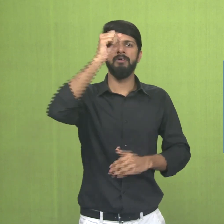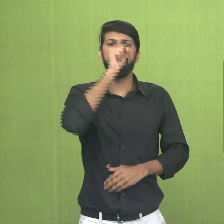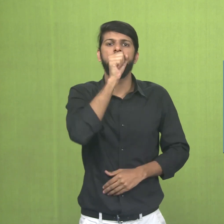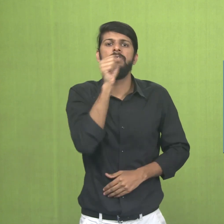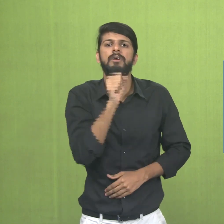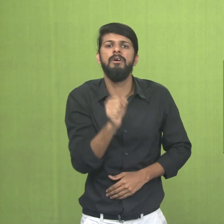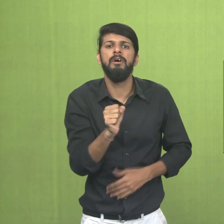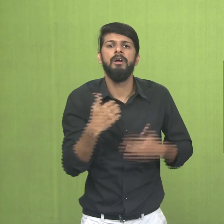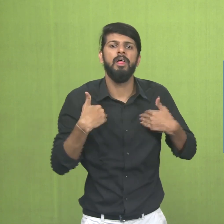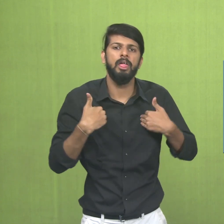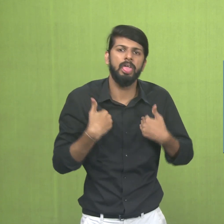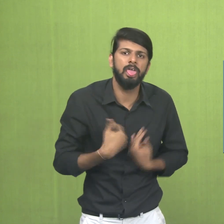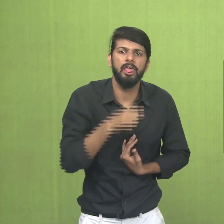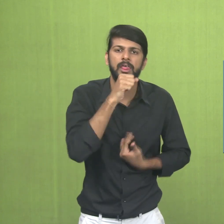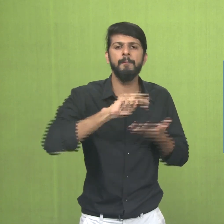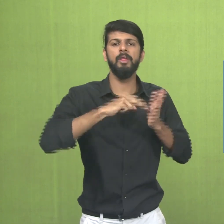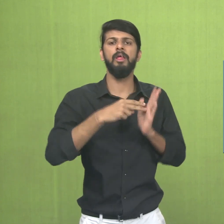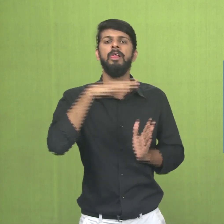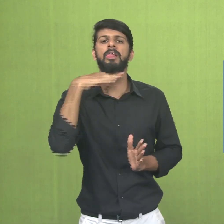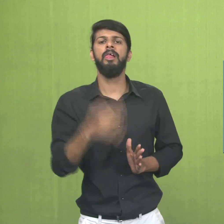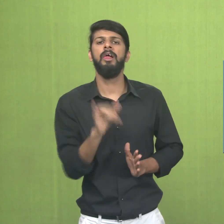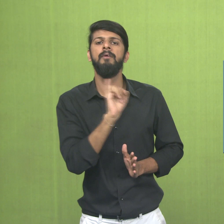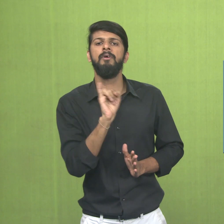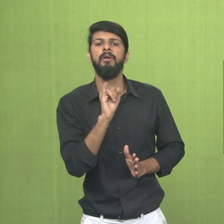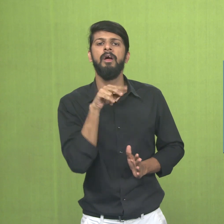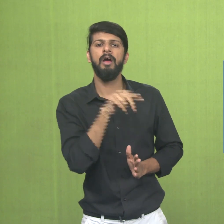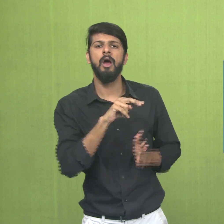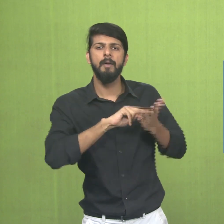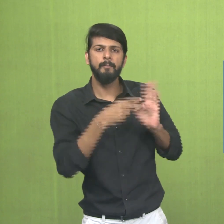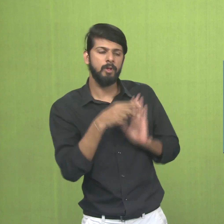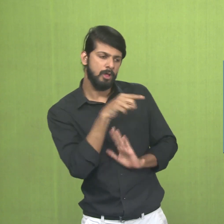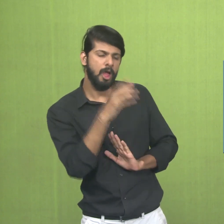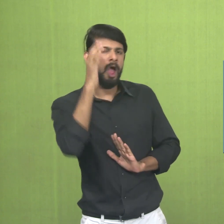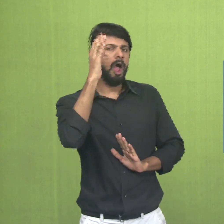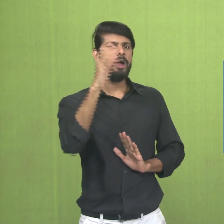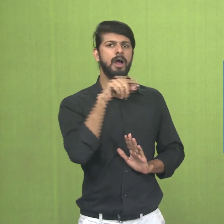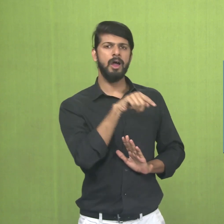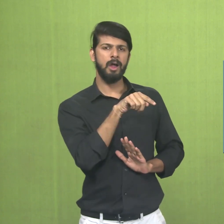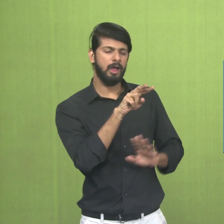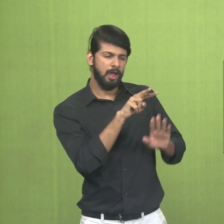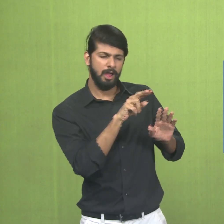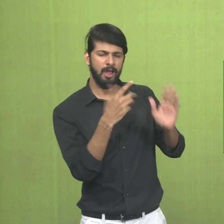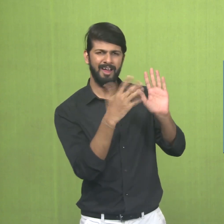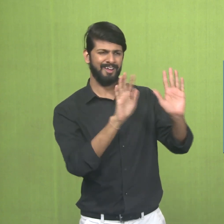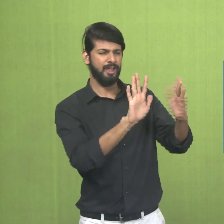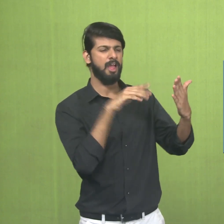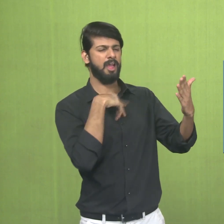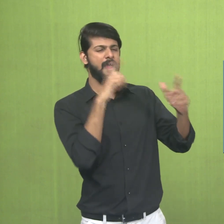if you are born, you will grow, you will become old and then die. That is what the painting is a